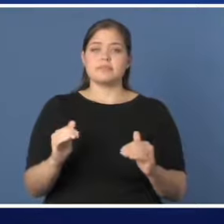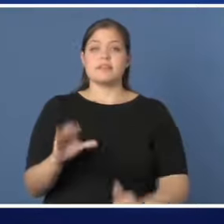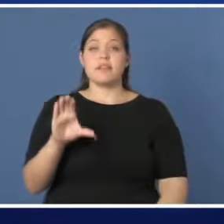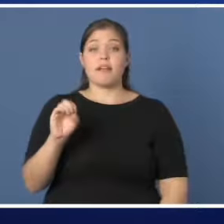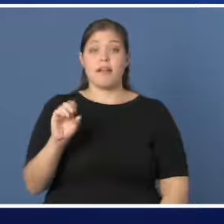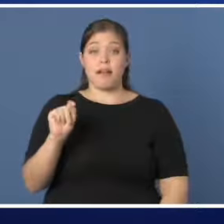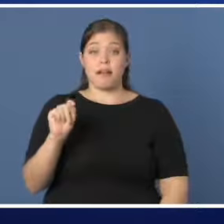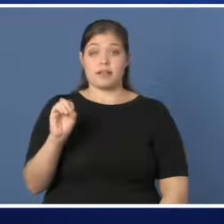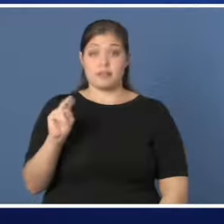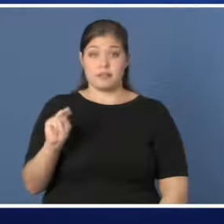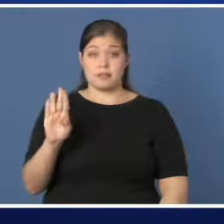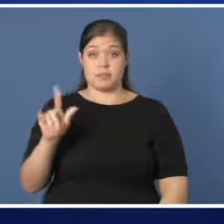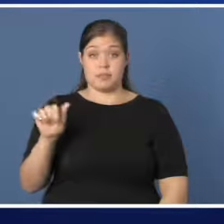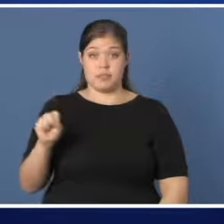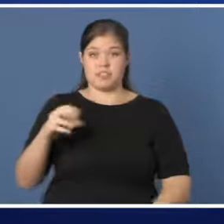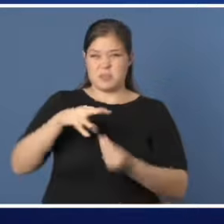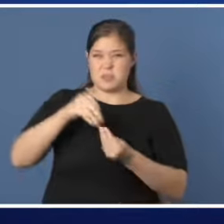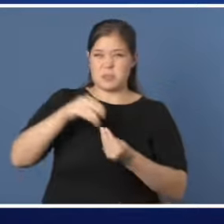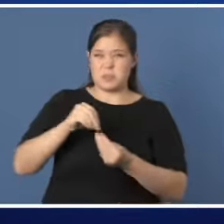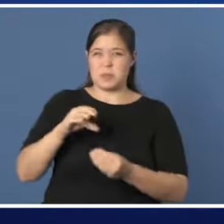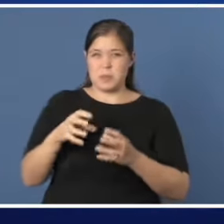cotton balls,